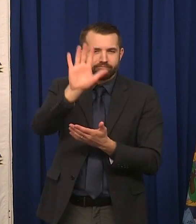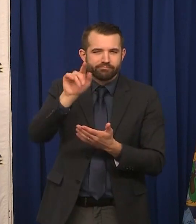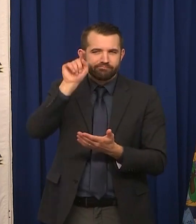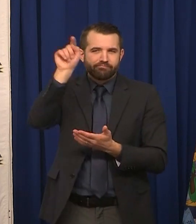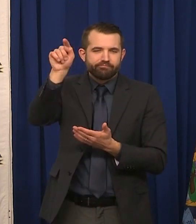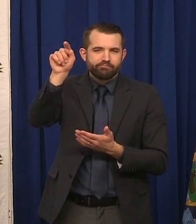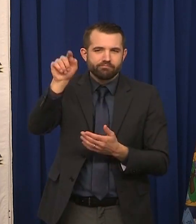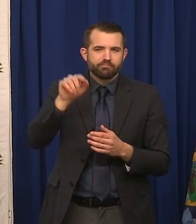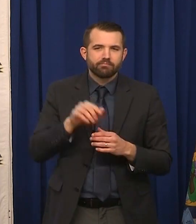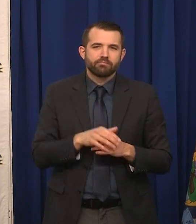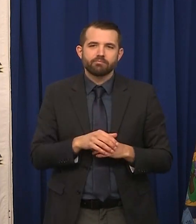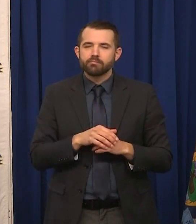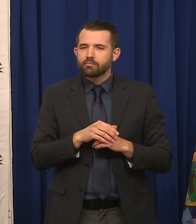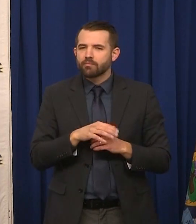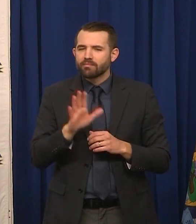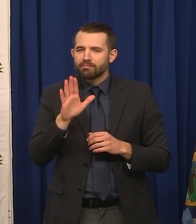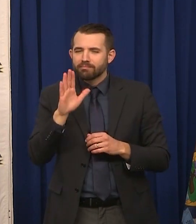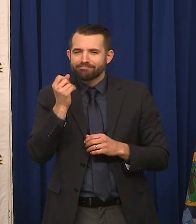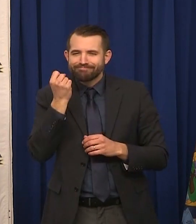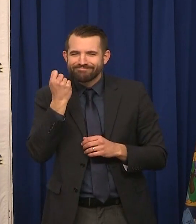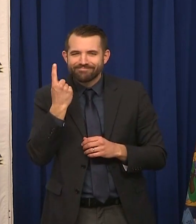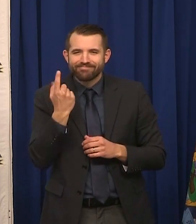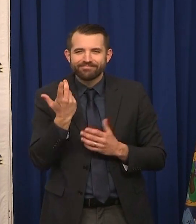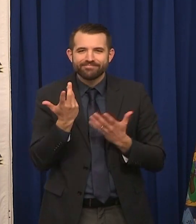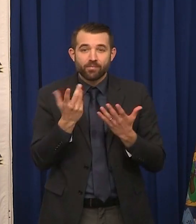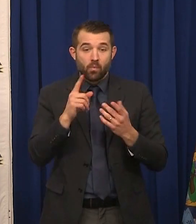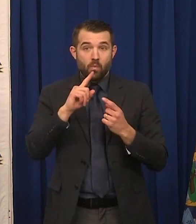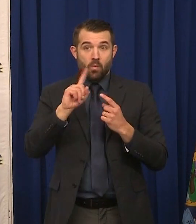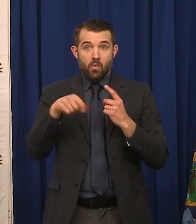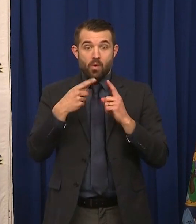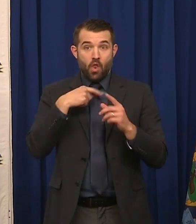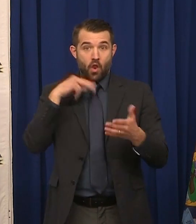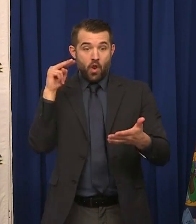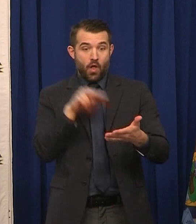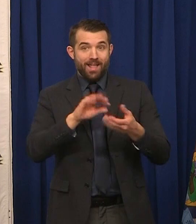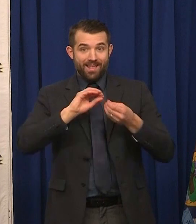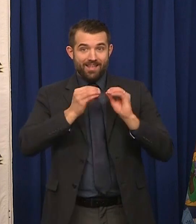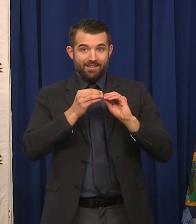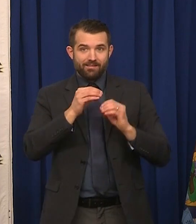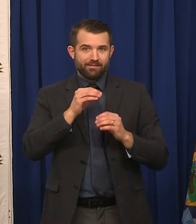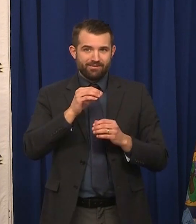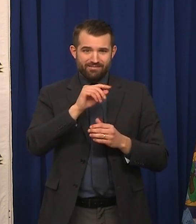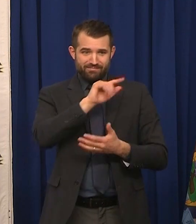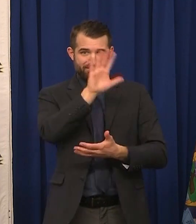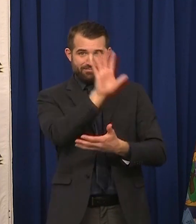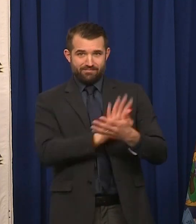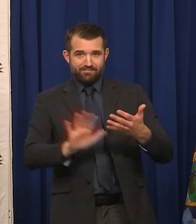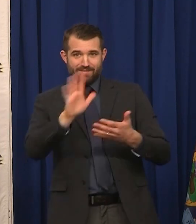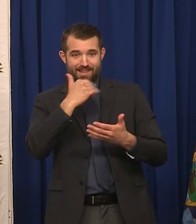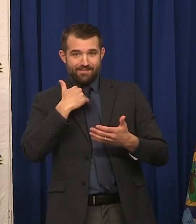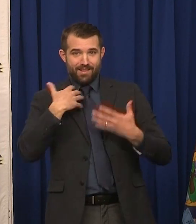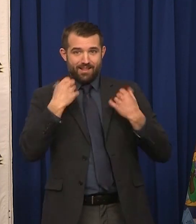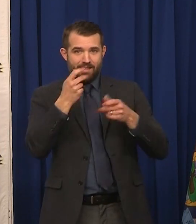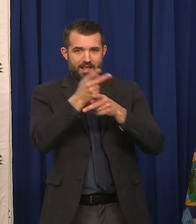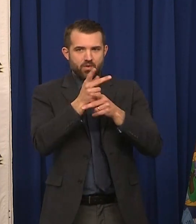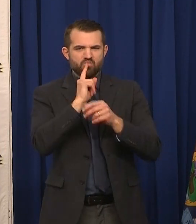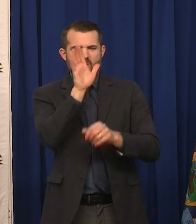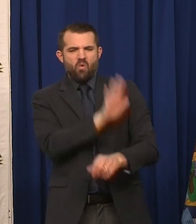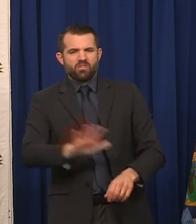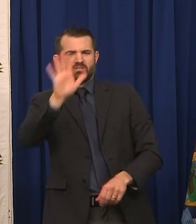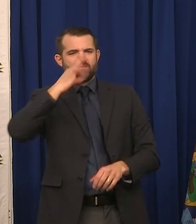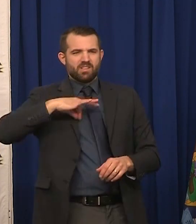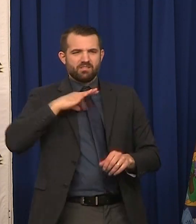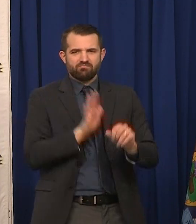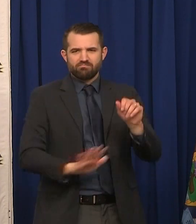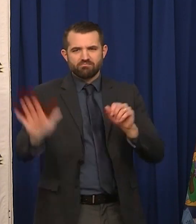was quite dispersed across the state, as well as quite dispersed within the healthcare community. Frontline